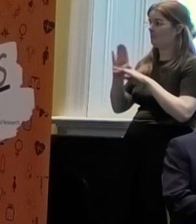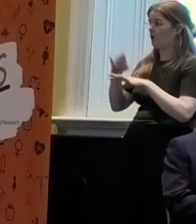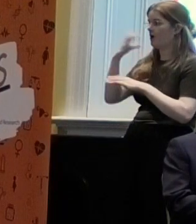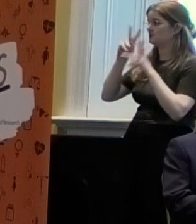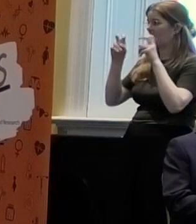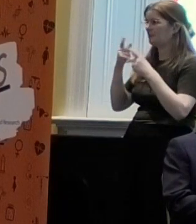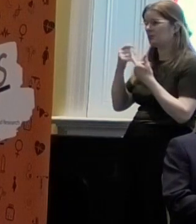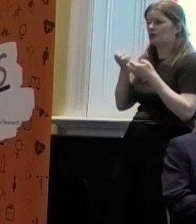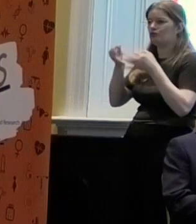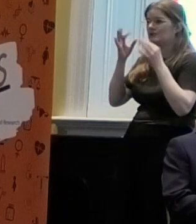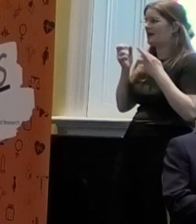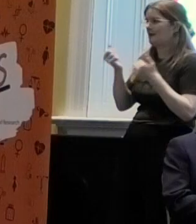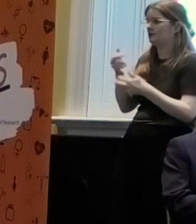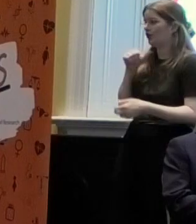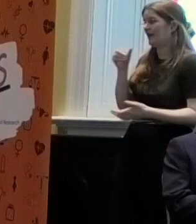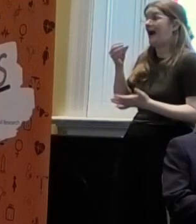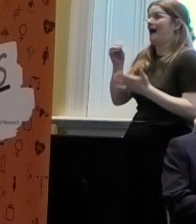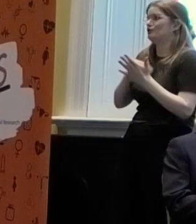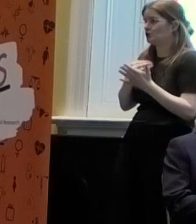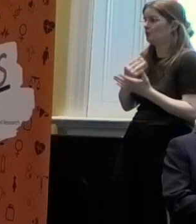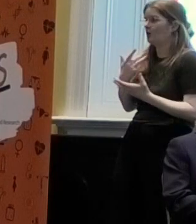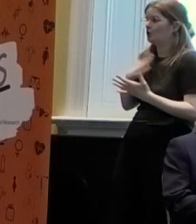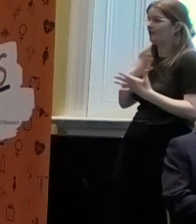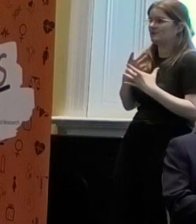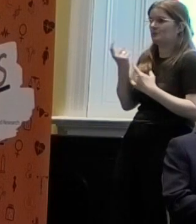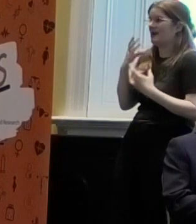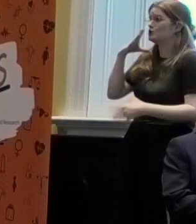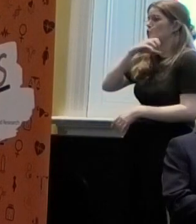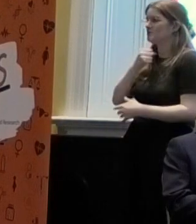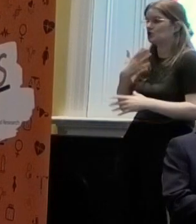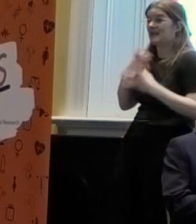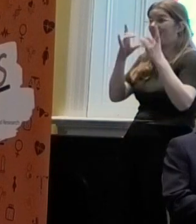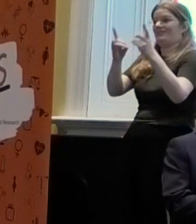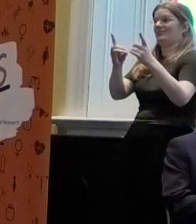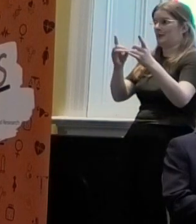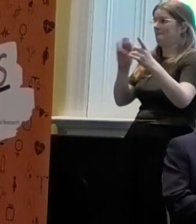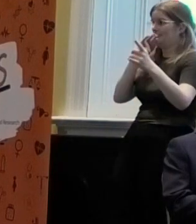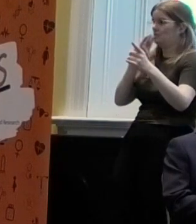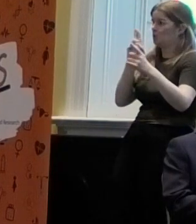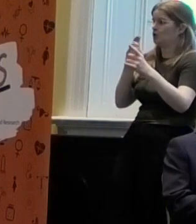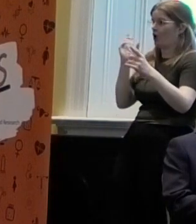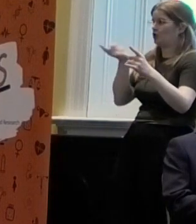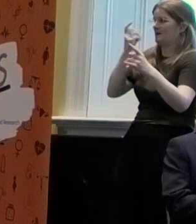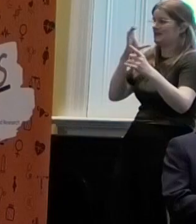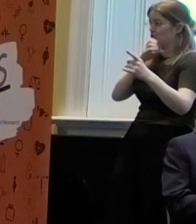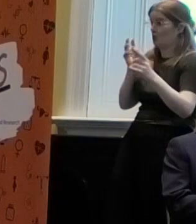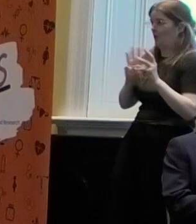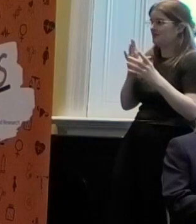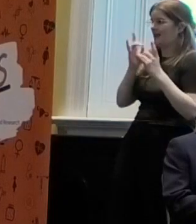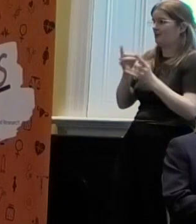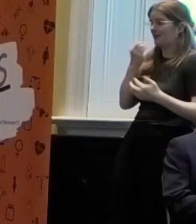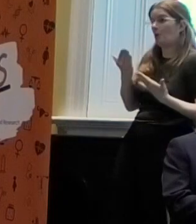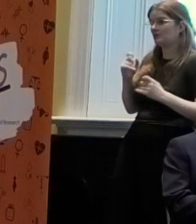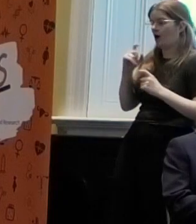to be at a stage where you didn't have to. We're just talking about health. Talk about health, and that an expectation that regardless